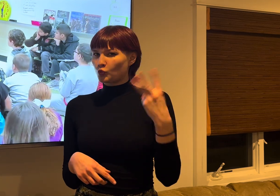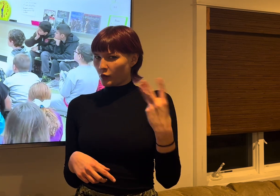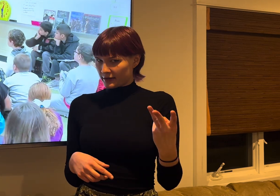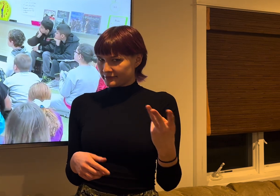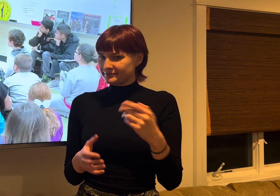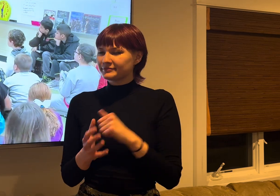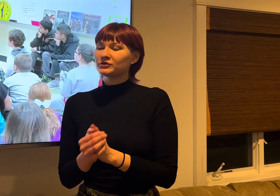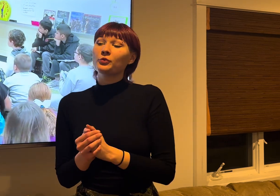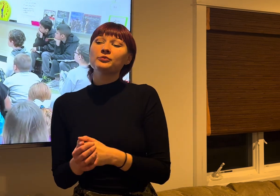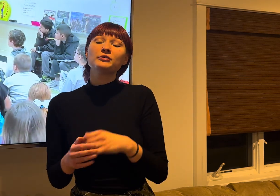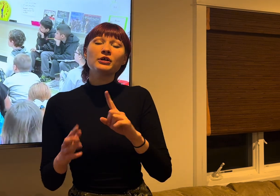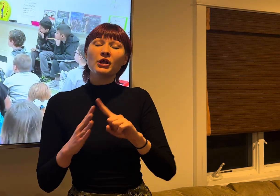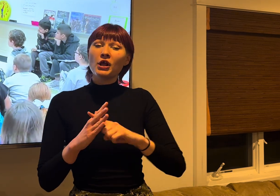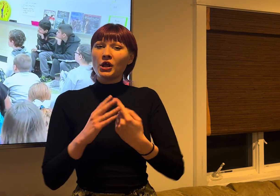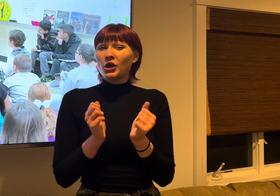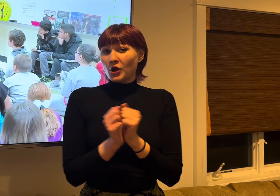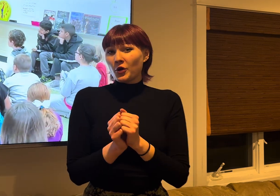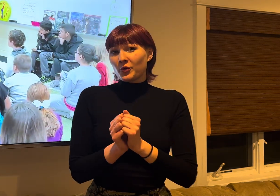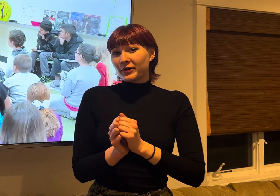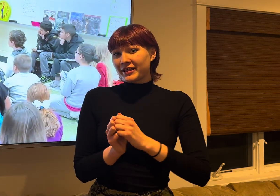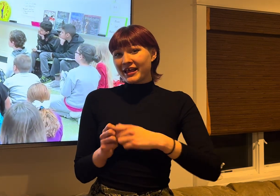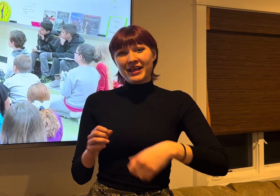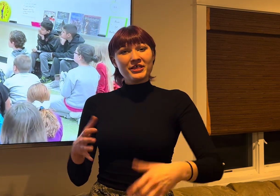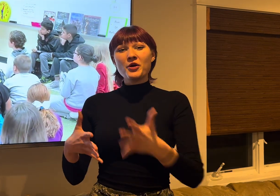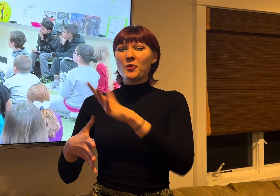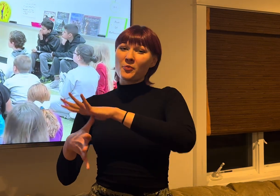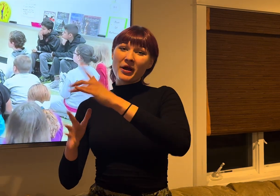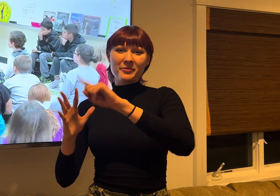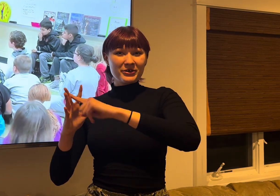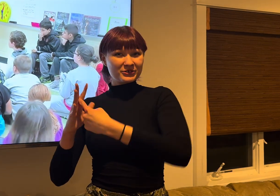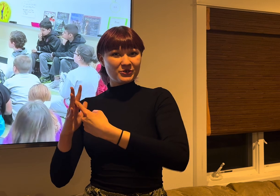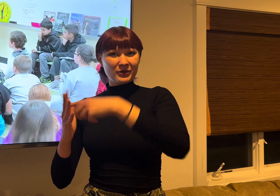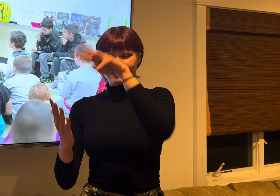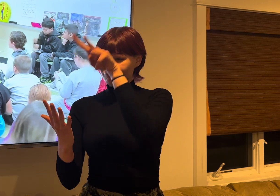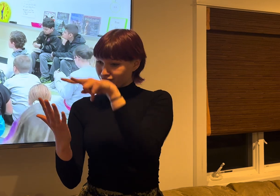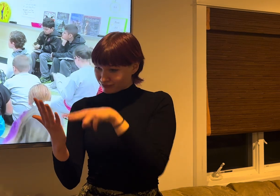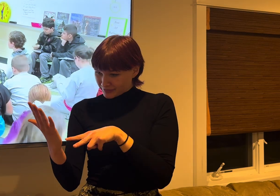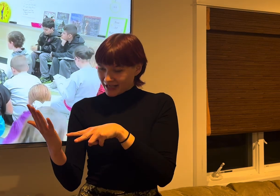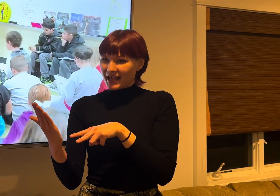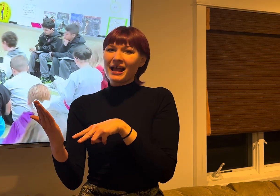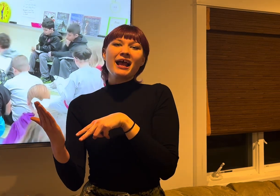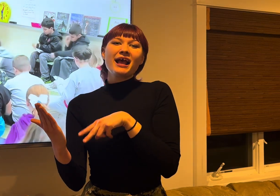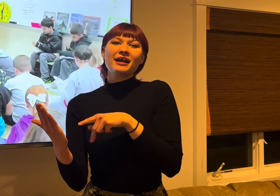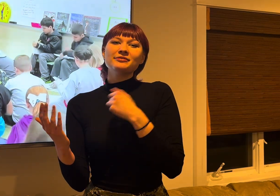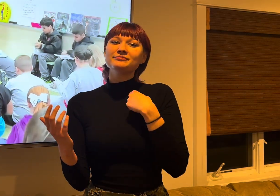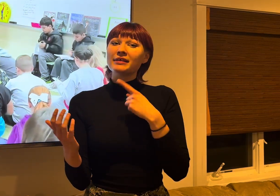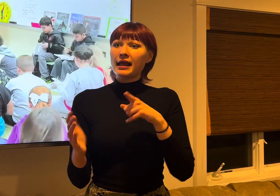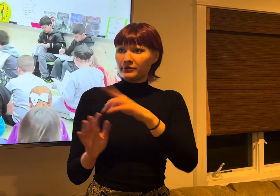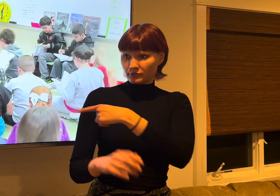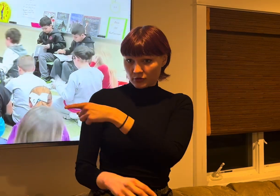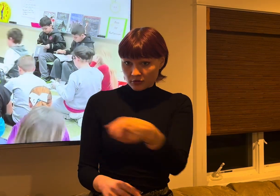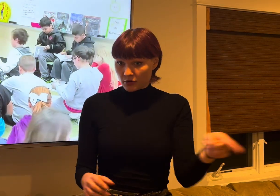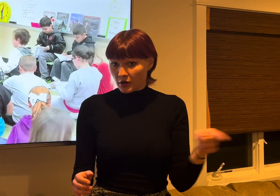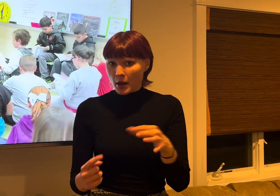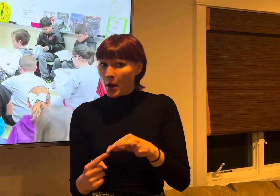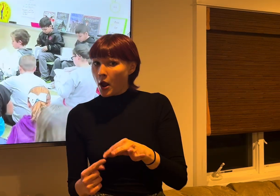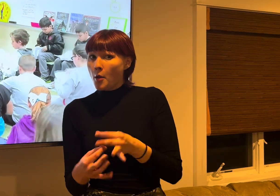to wrap up. And your big question, are you ready? You can note this down if you need to. Your essential question for today is to